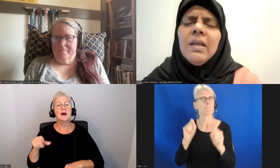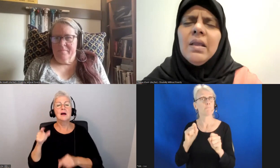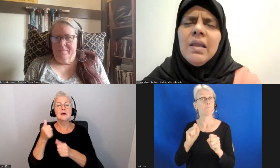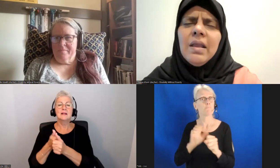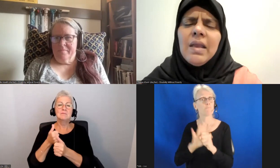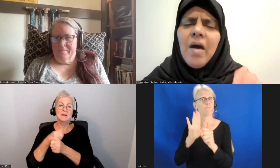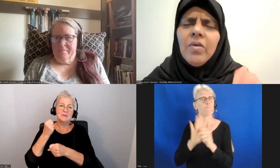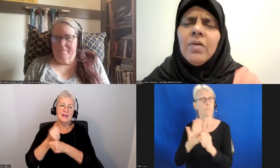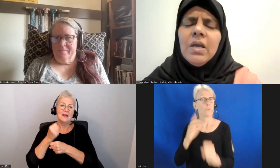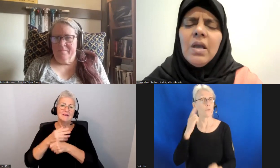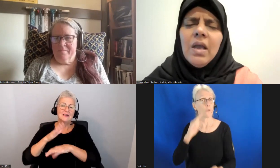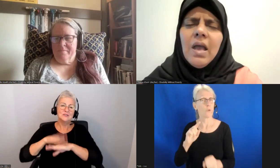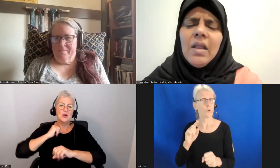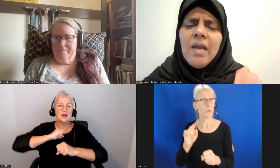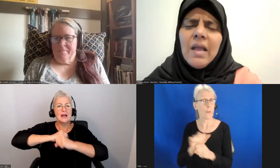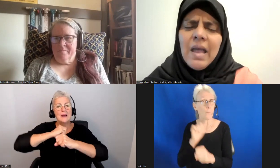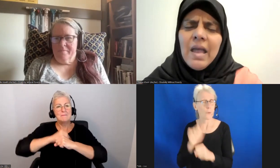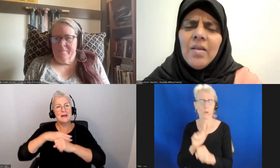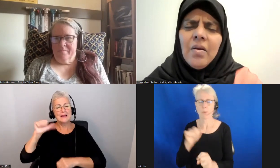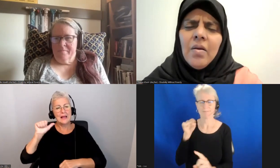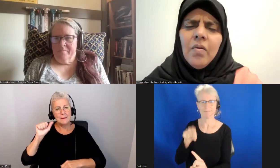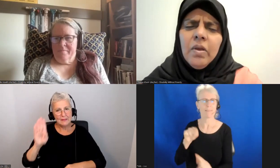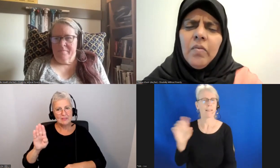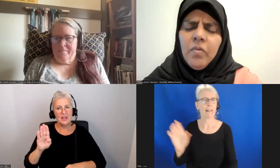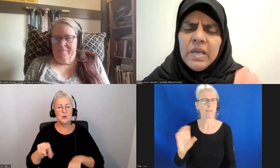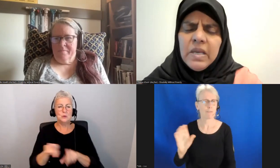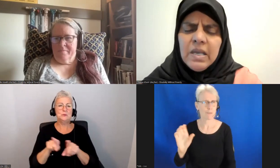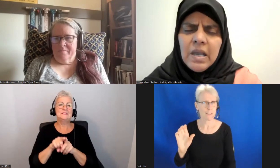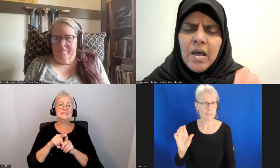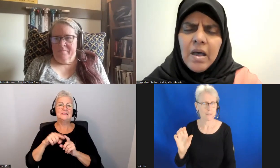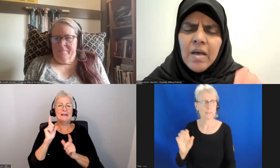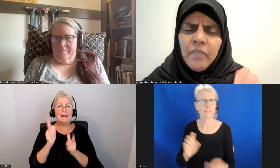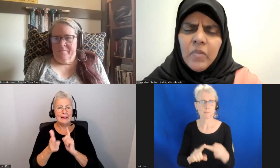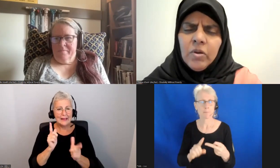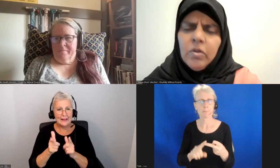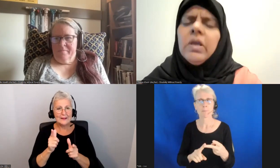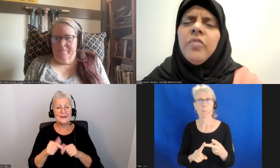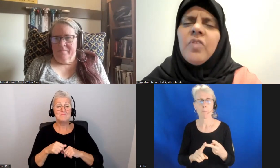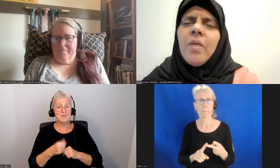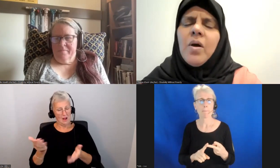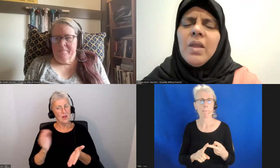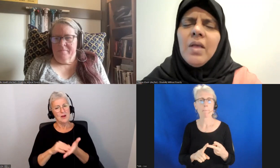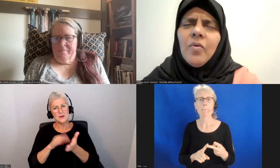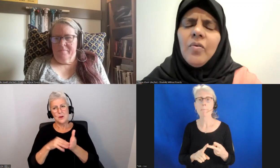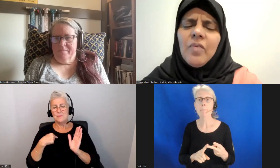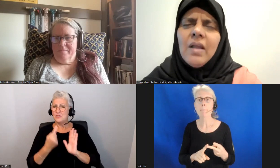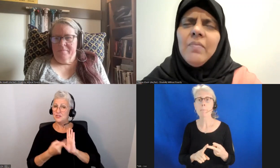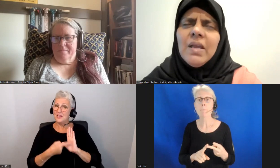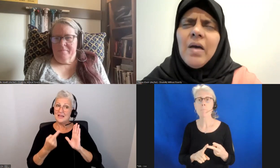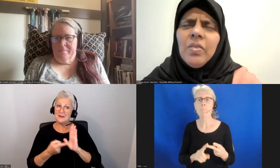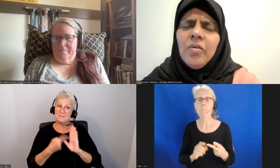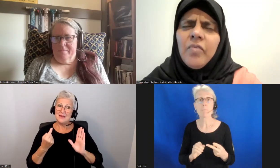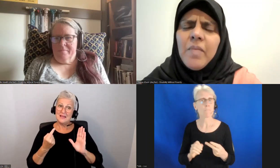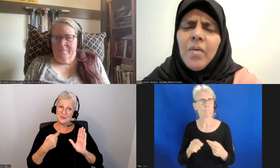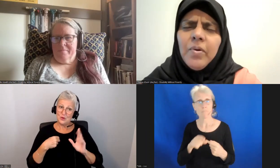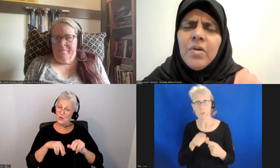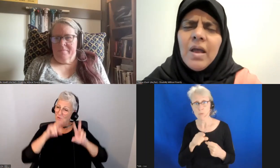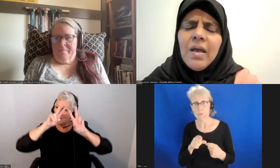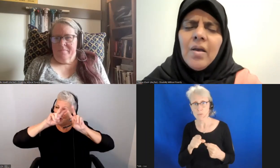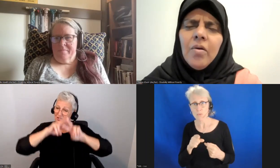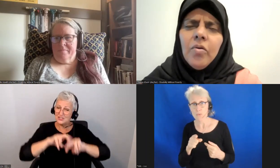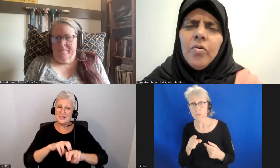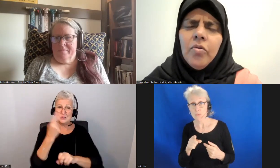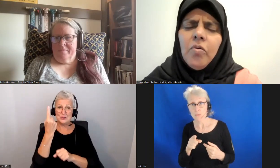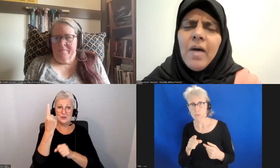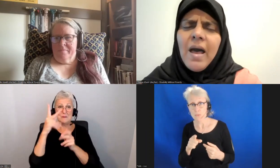Alberta, in Calgary, and again we will be. We're looking for someone. So anybody out there from